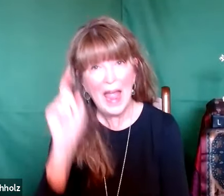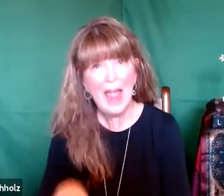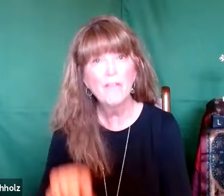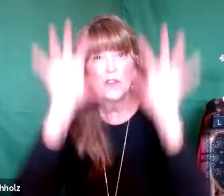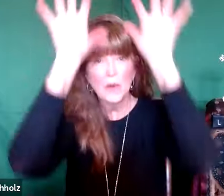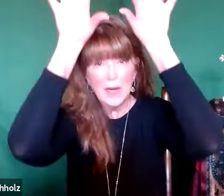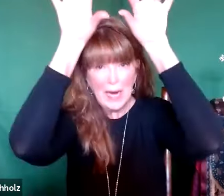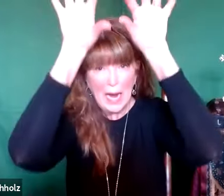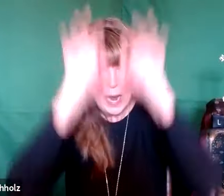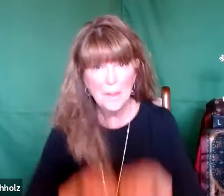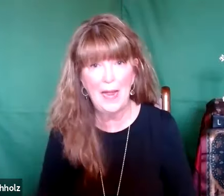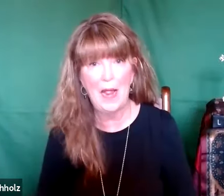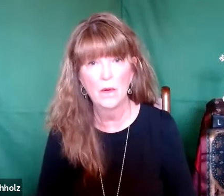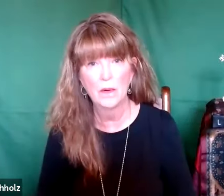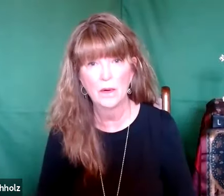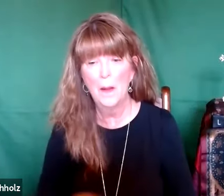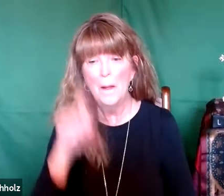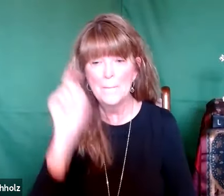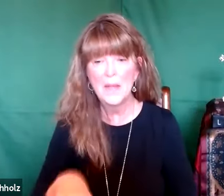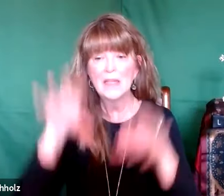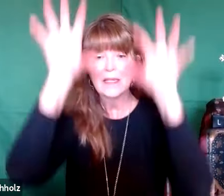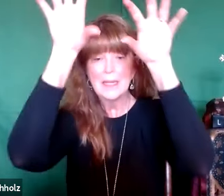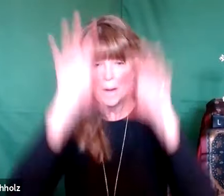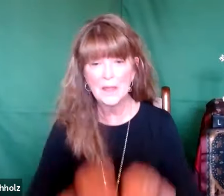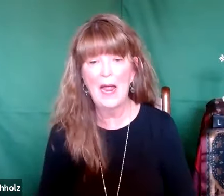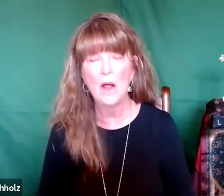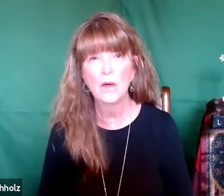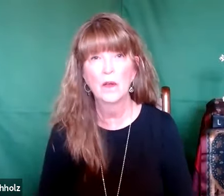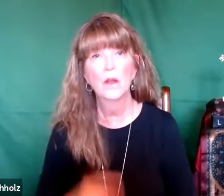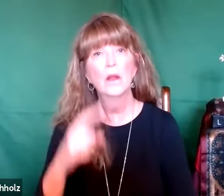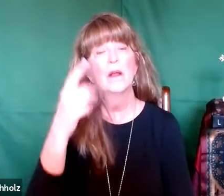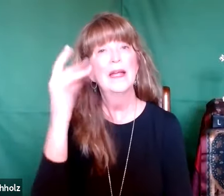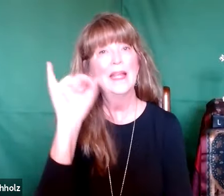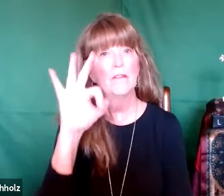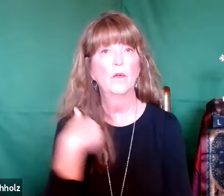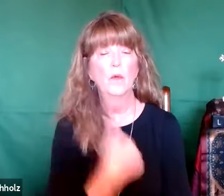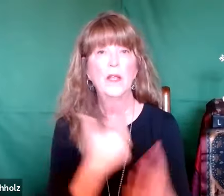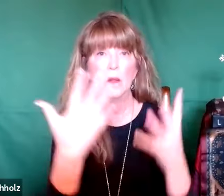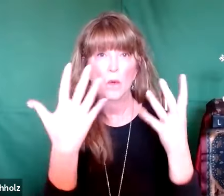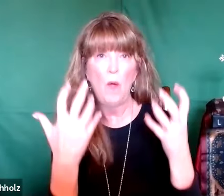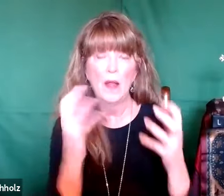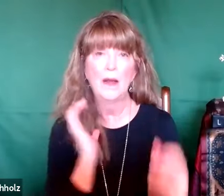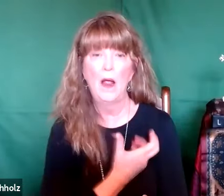true knowledge of ourselves out. These curtains must be taken